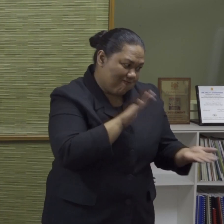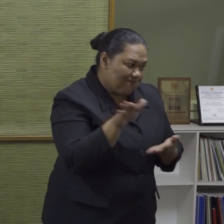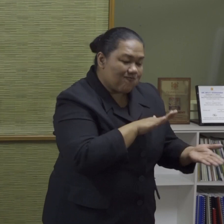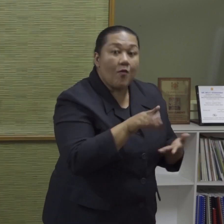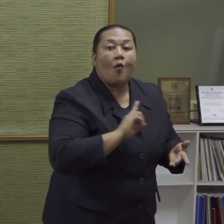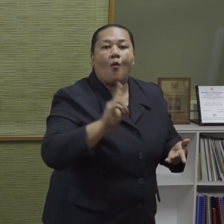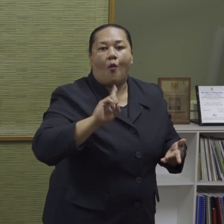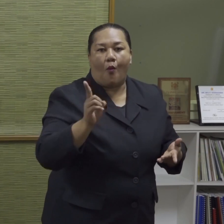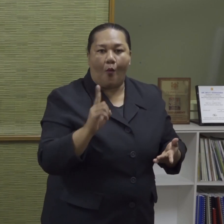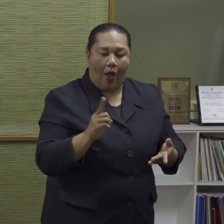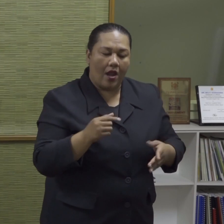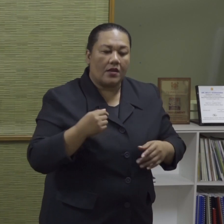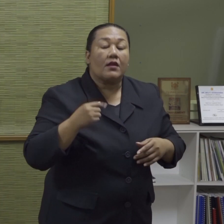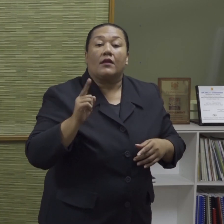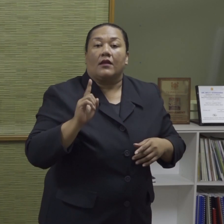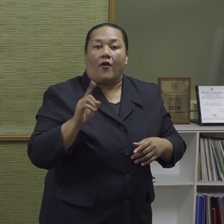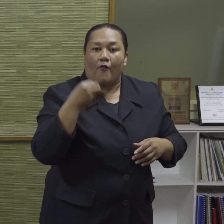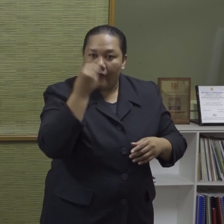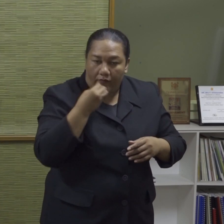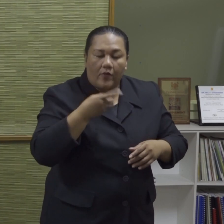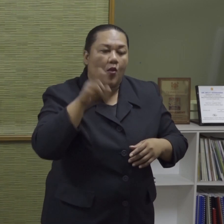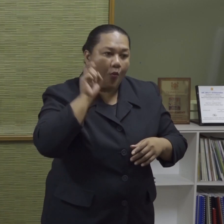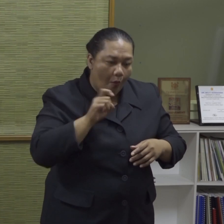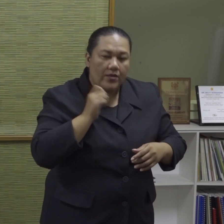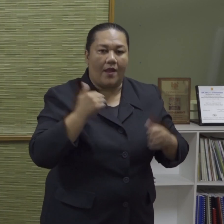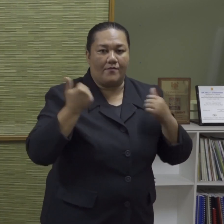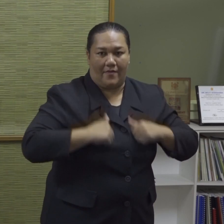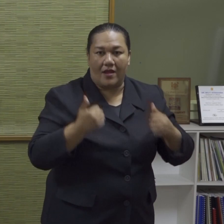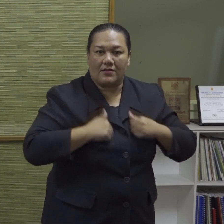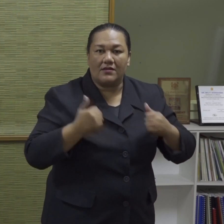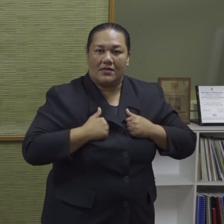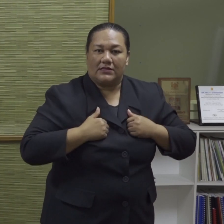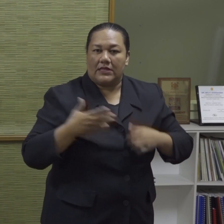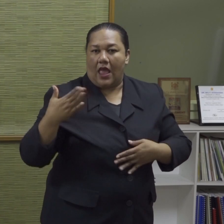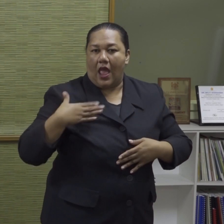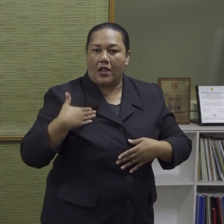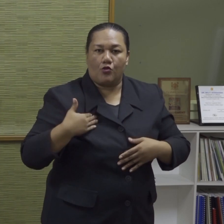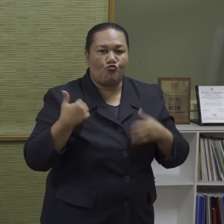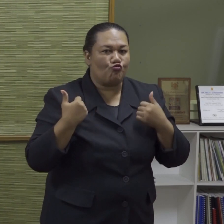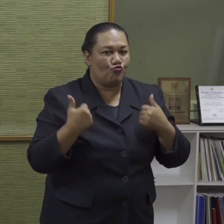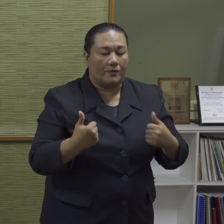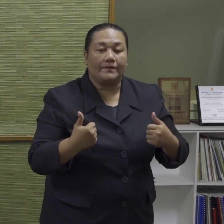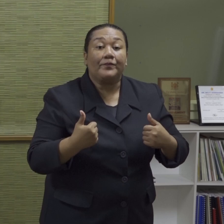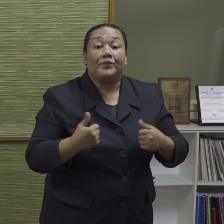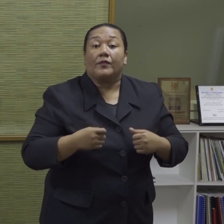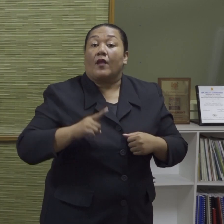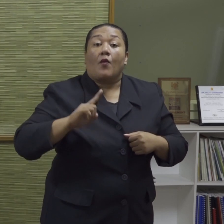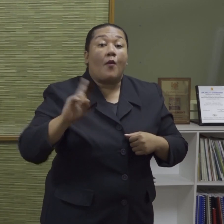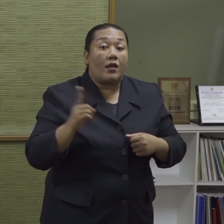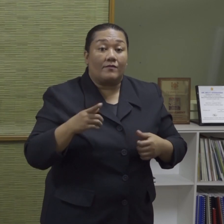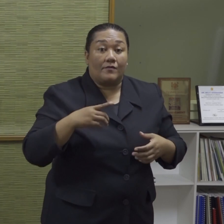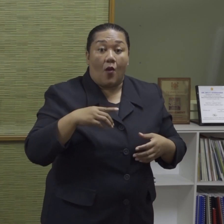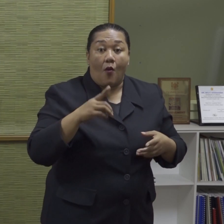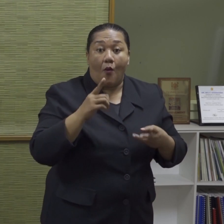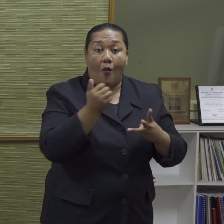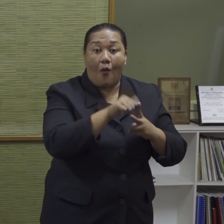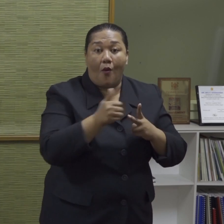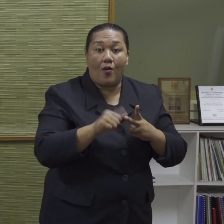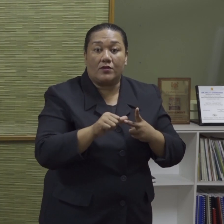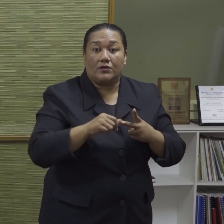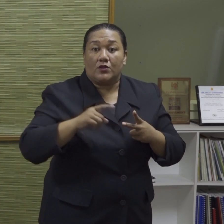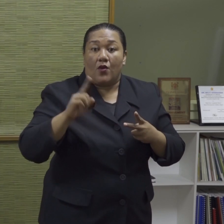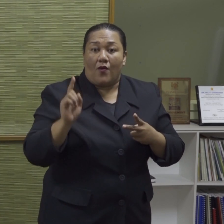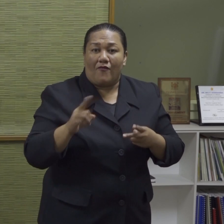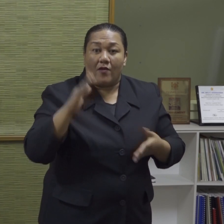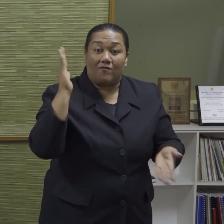hygiene. It is also important to keep your surrounding clean. This is to reduce the risk of outbreak